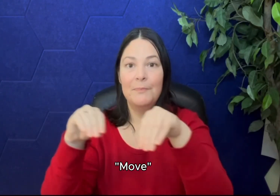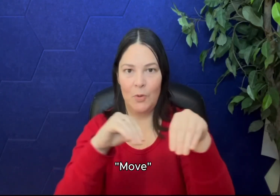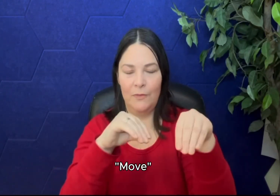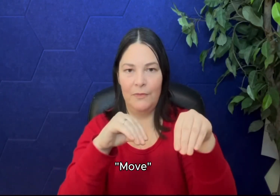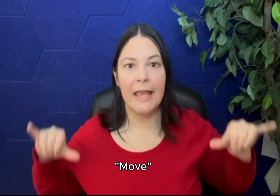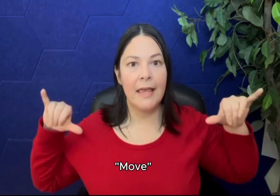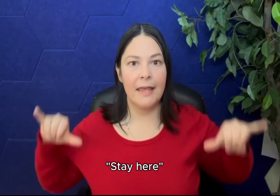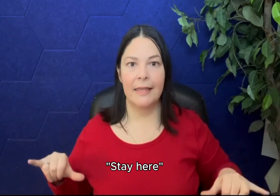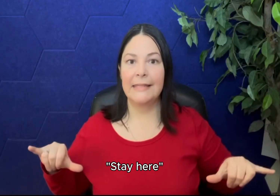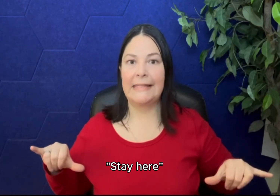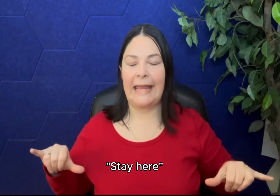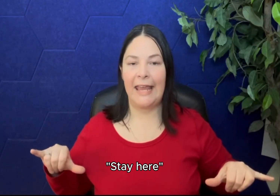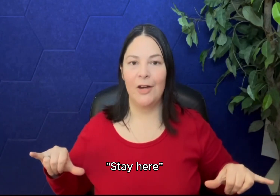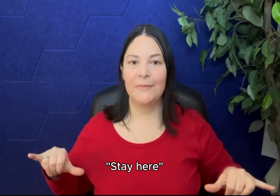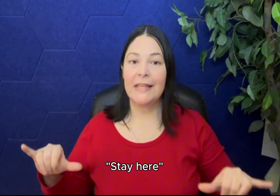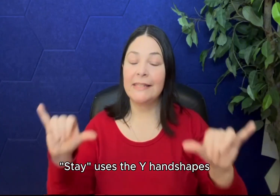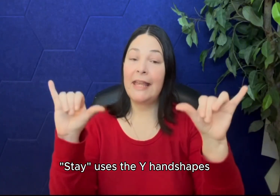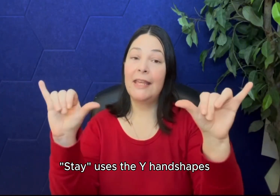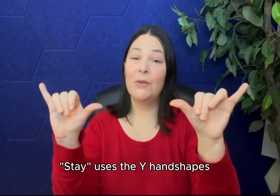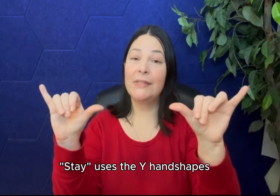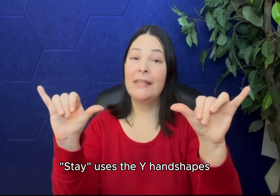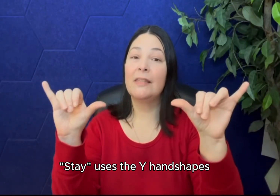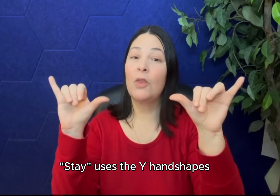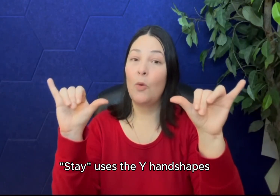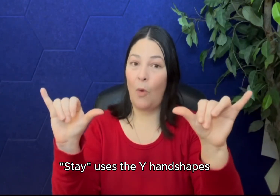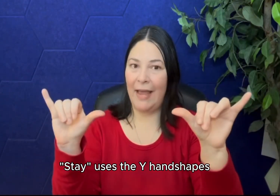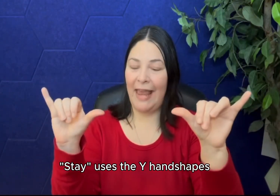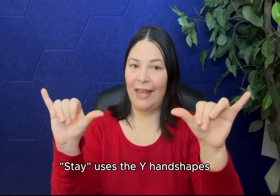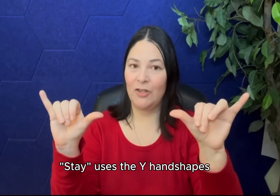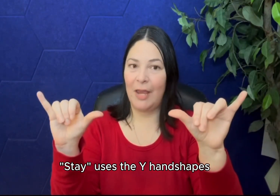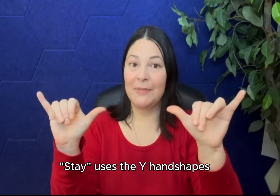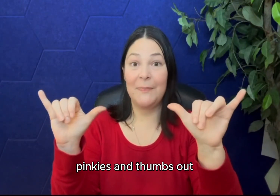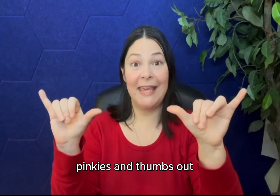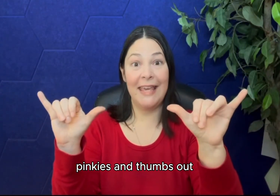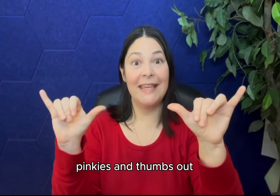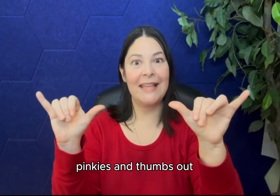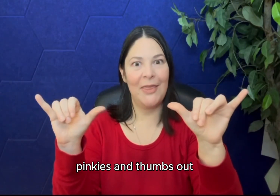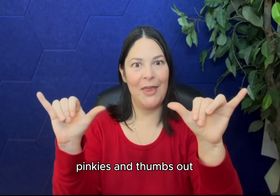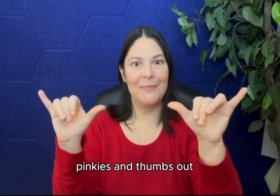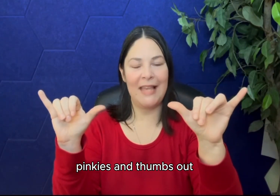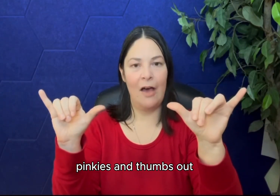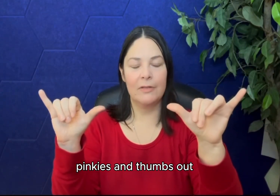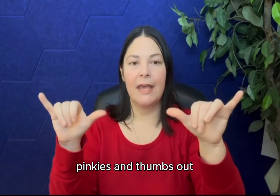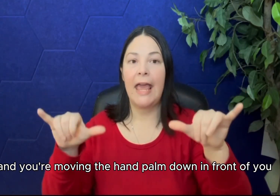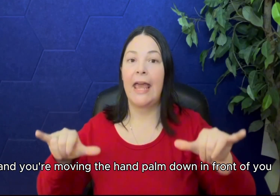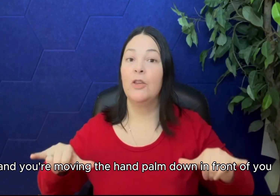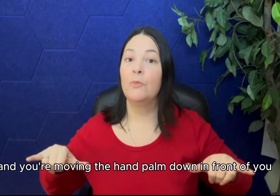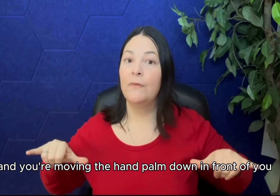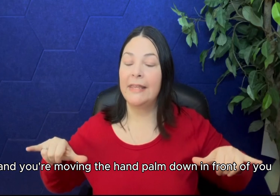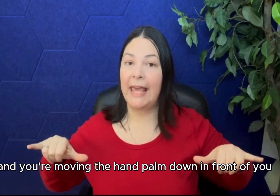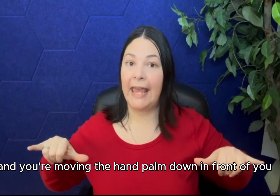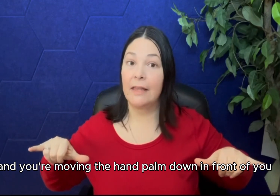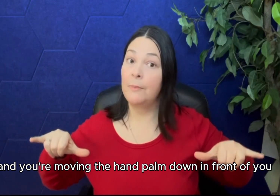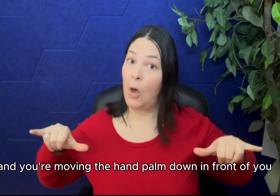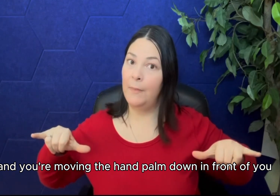Move. Stay here. Stay uses the Y hand shapes, pinkies and thumbs out, and you're moving the hand palm